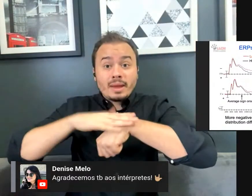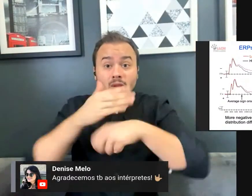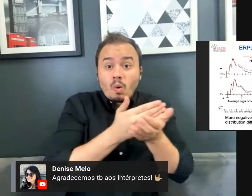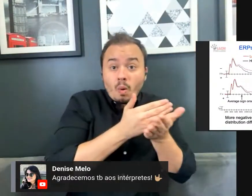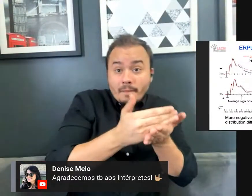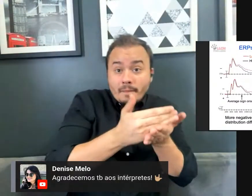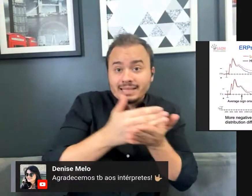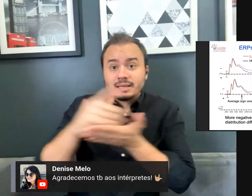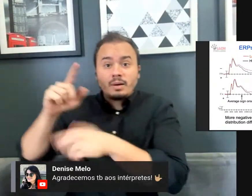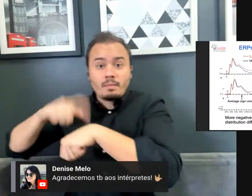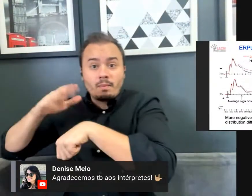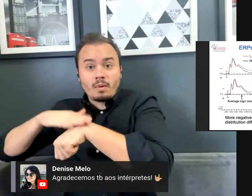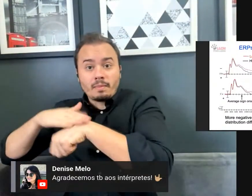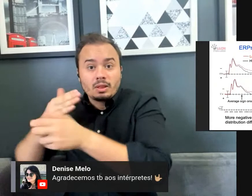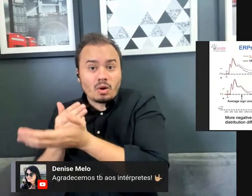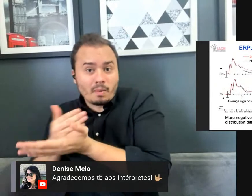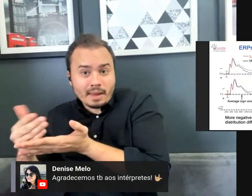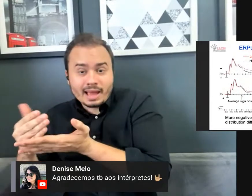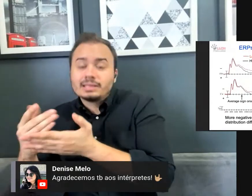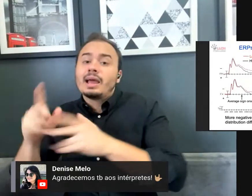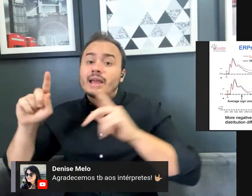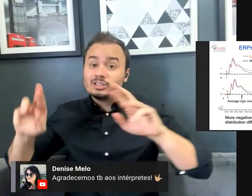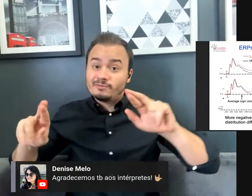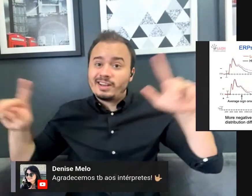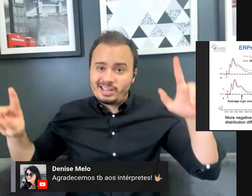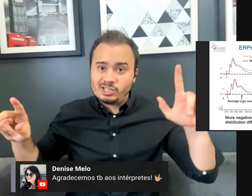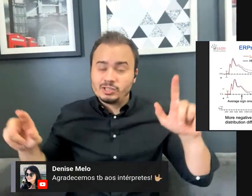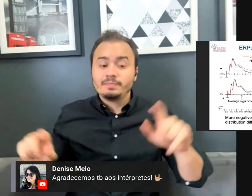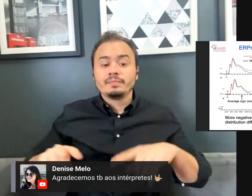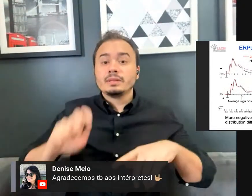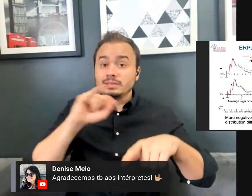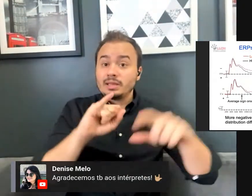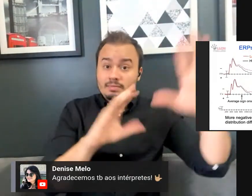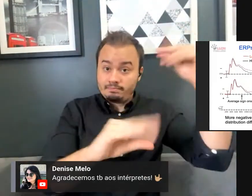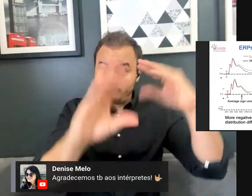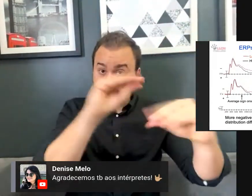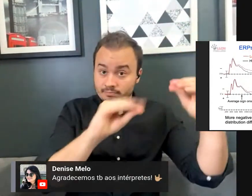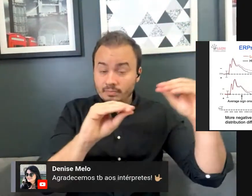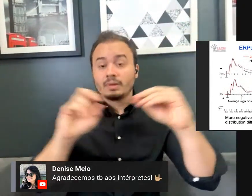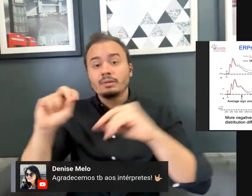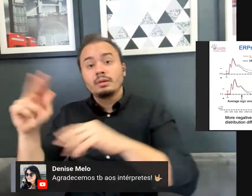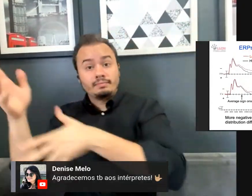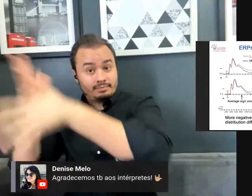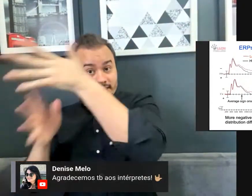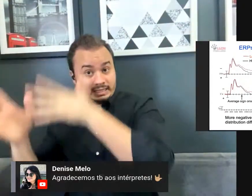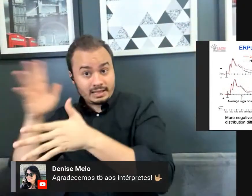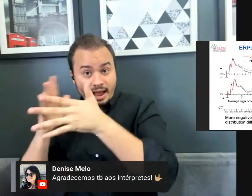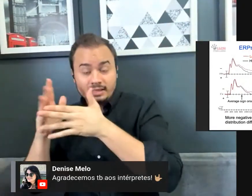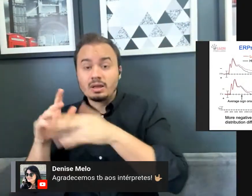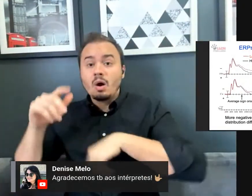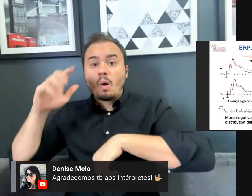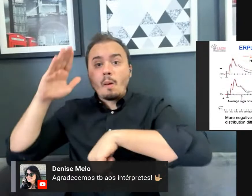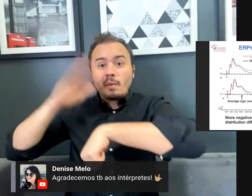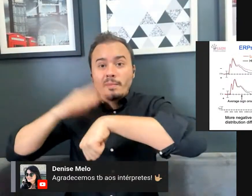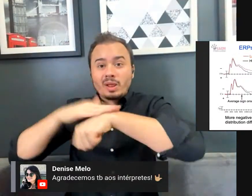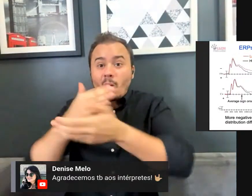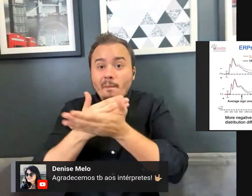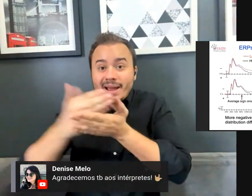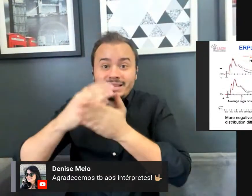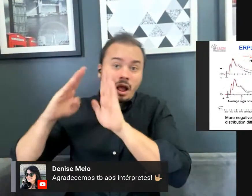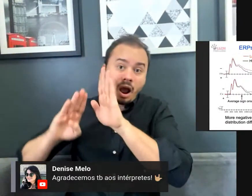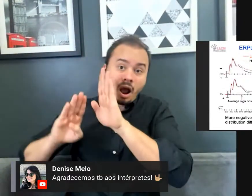about at sign onset. Okay? And what's parallel for spoken and sign languages is